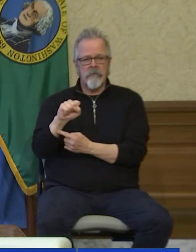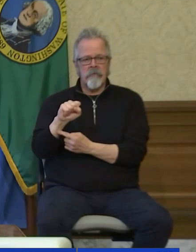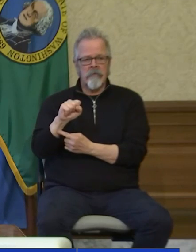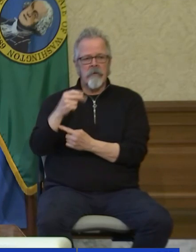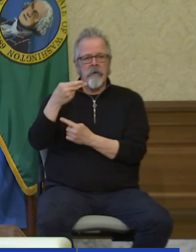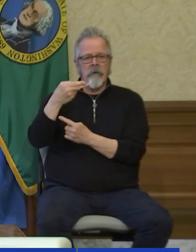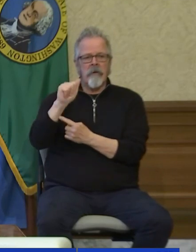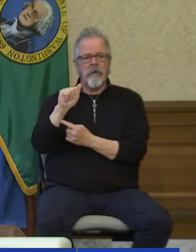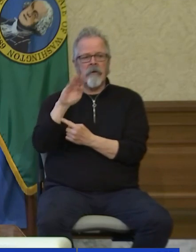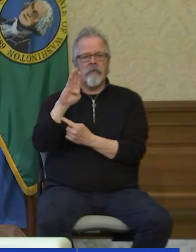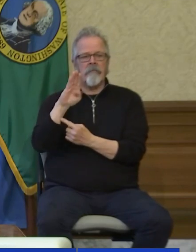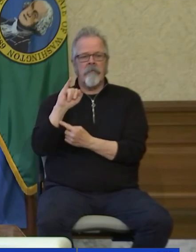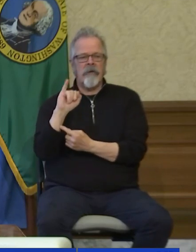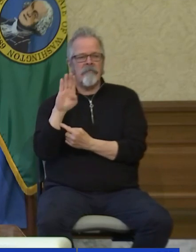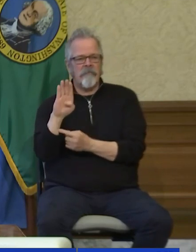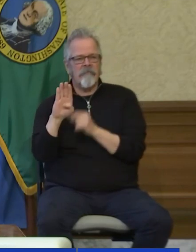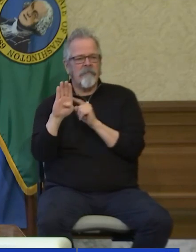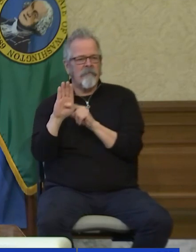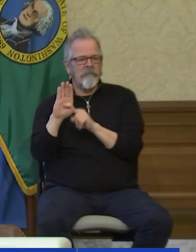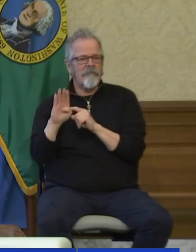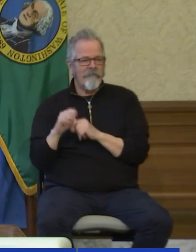www.wamaskchallenge.org,